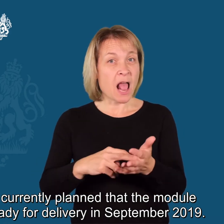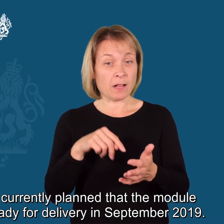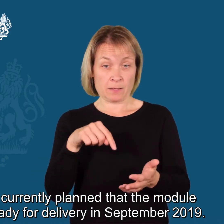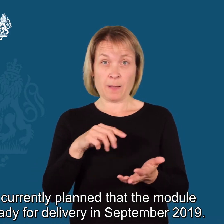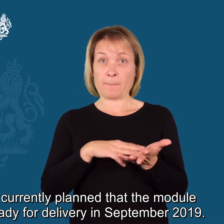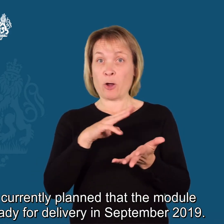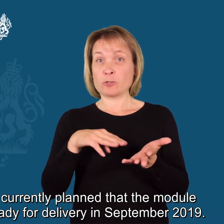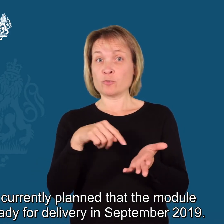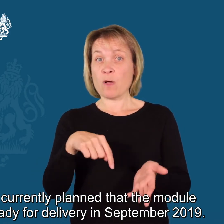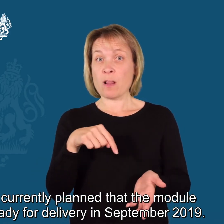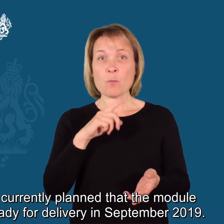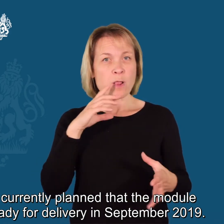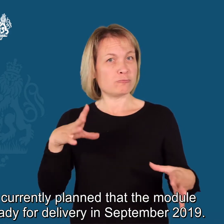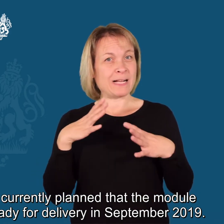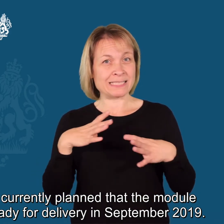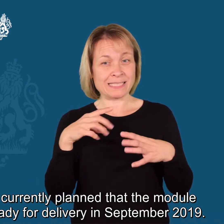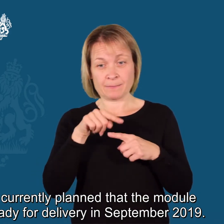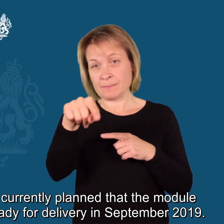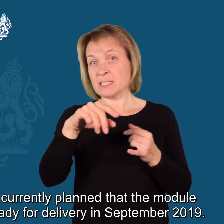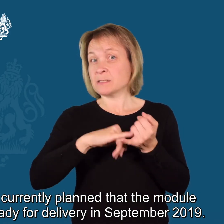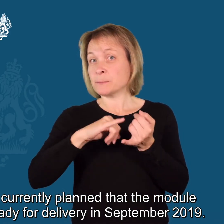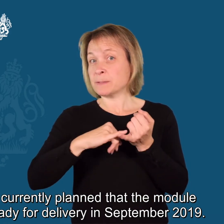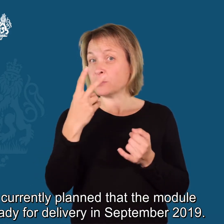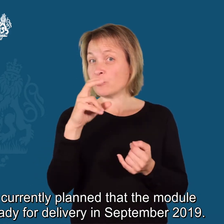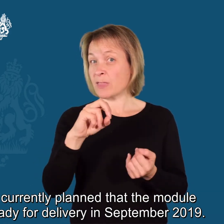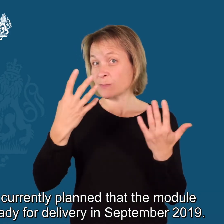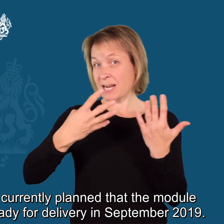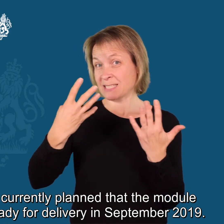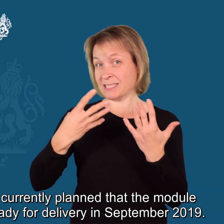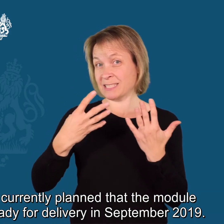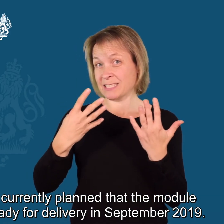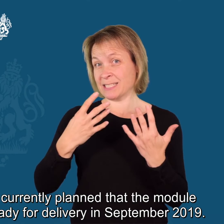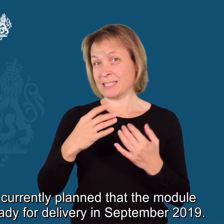It is currently planned that the module be ready for delivery in September 2019.